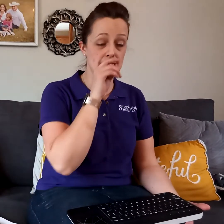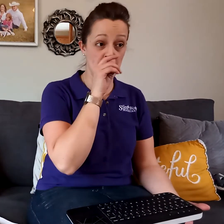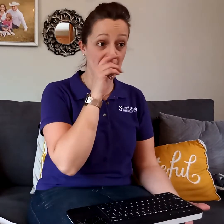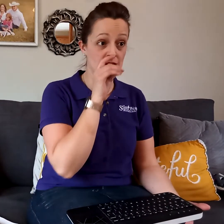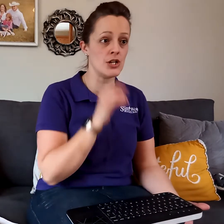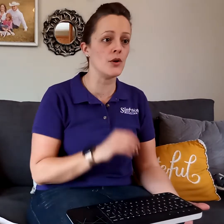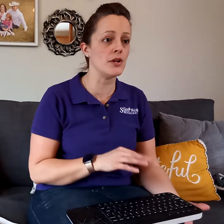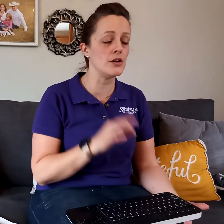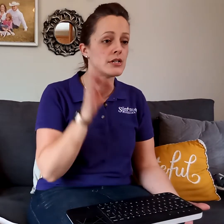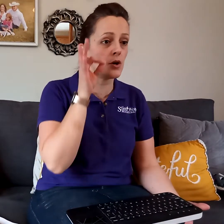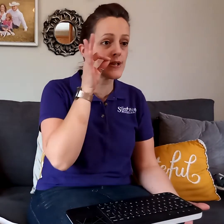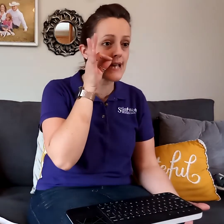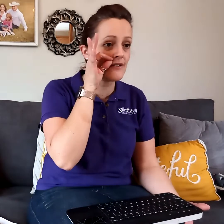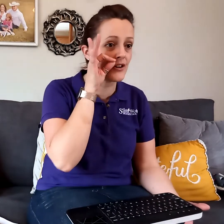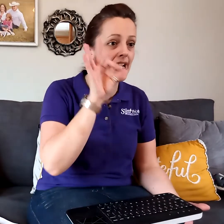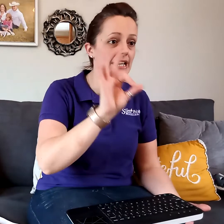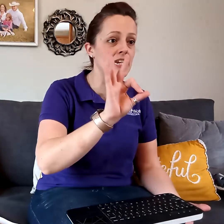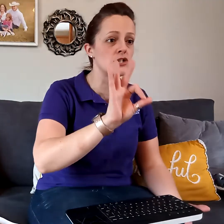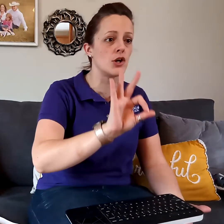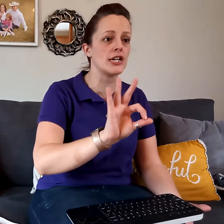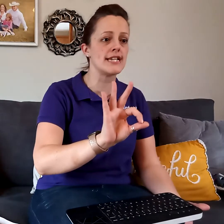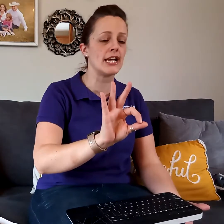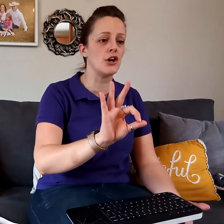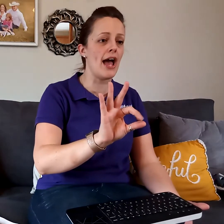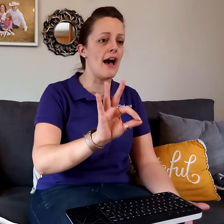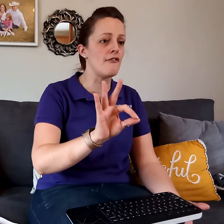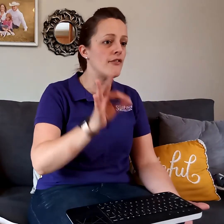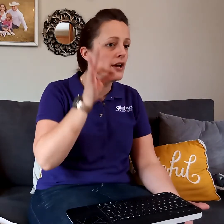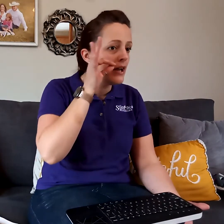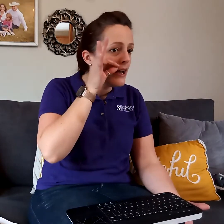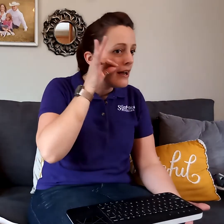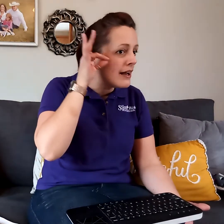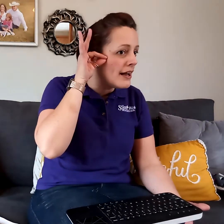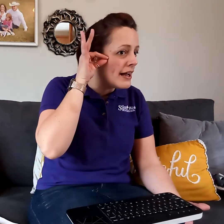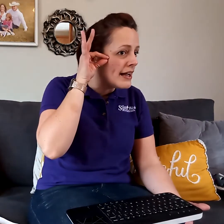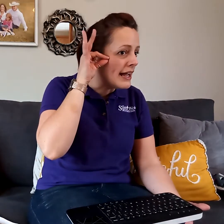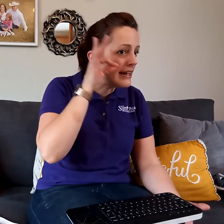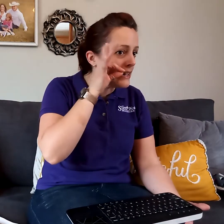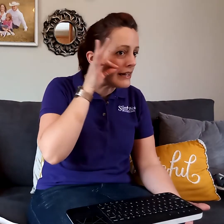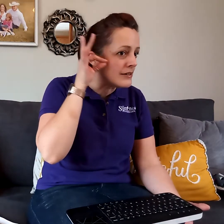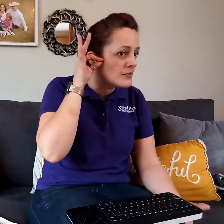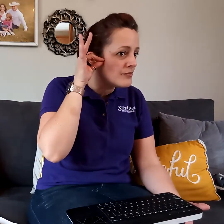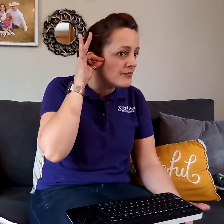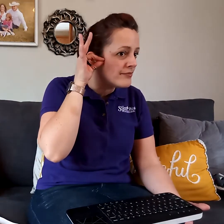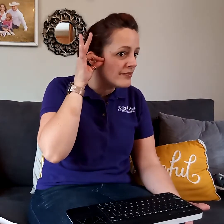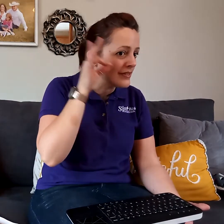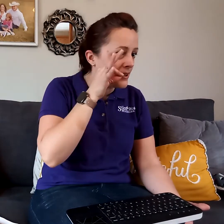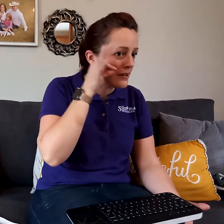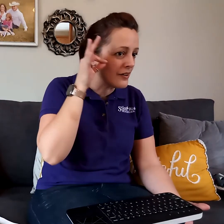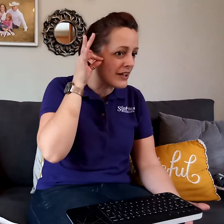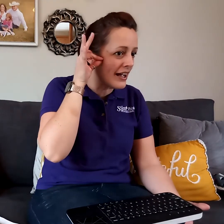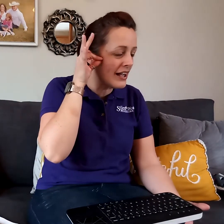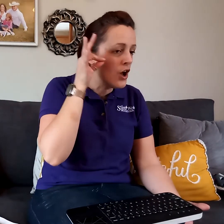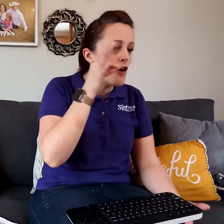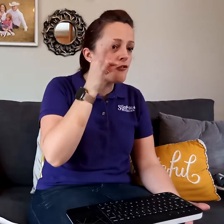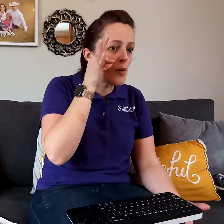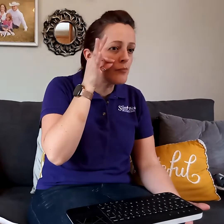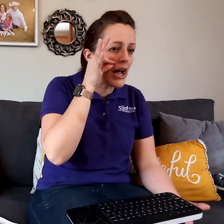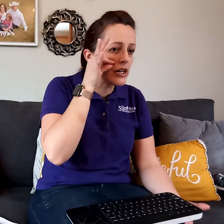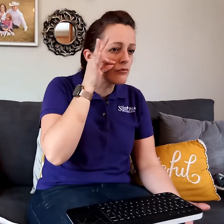need to know. You need to know the sign for Indian, so you're going to take your F, Indian. Okay? From